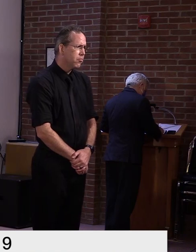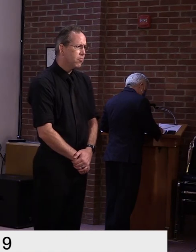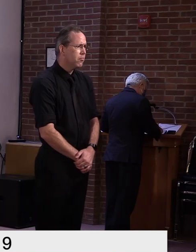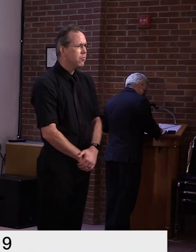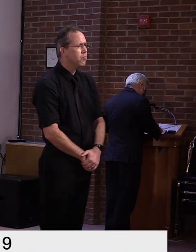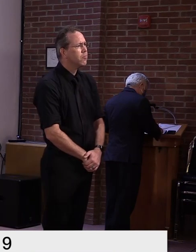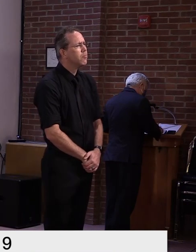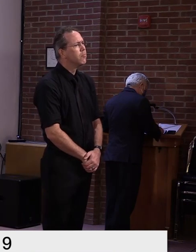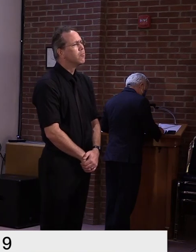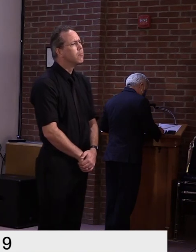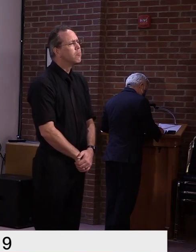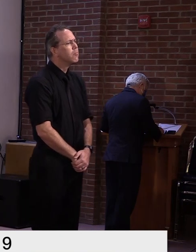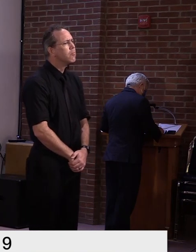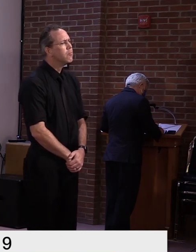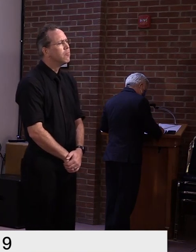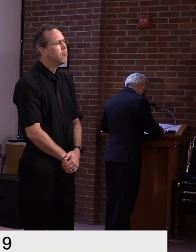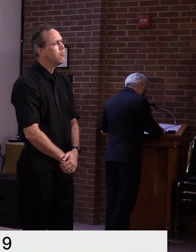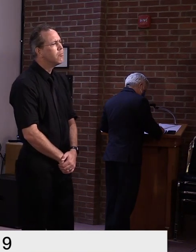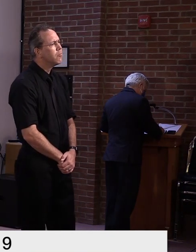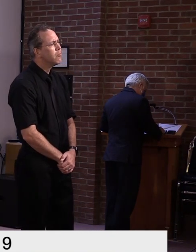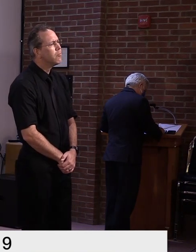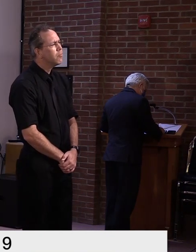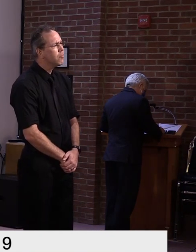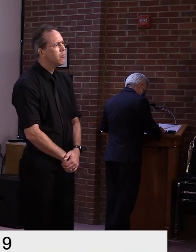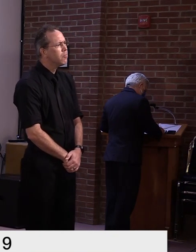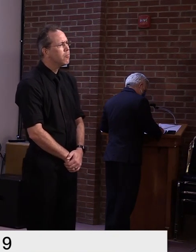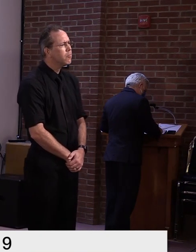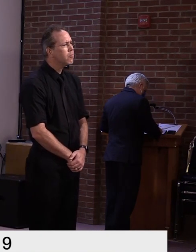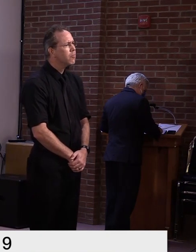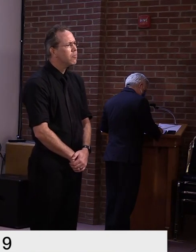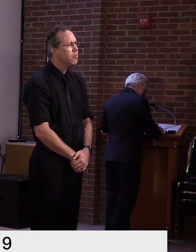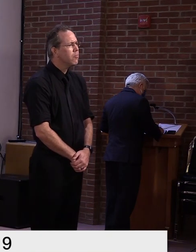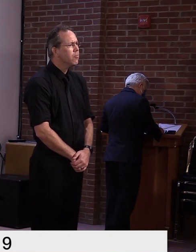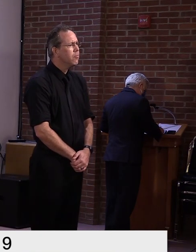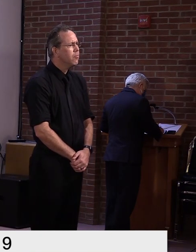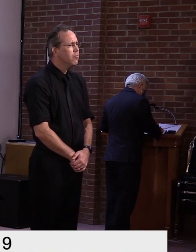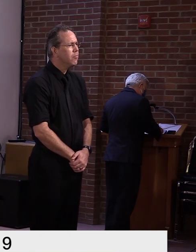really can't spend much time there.